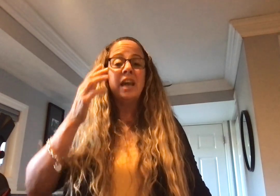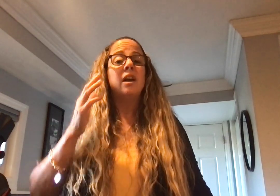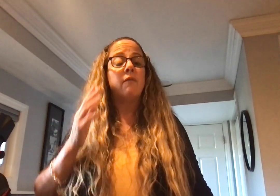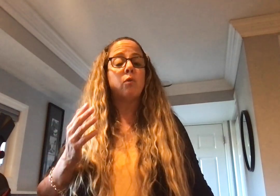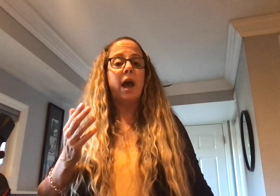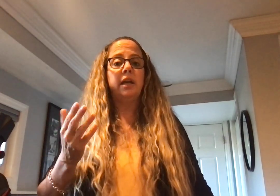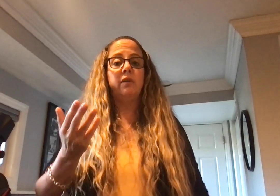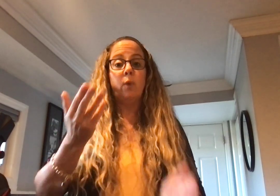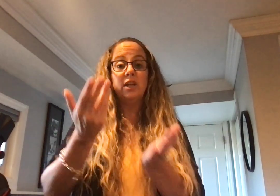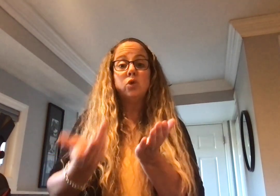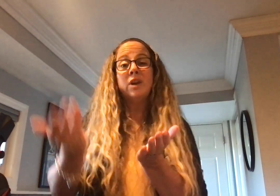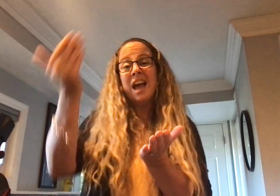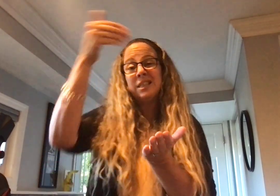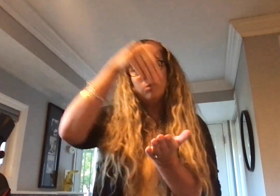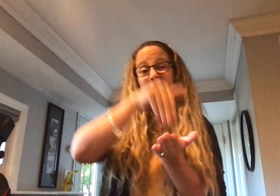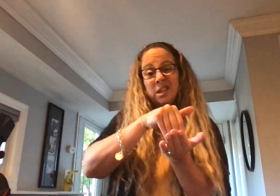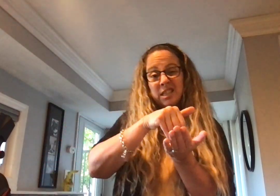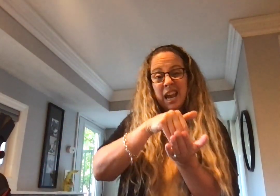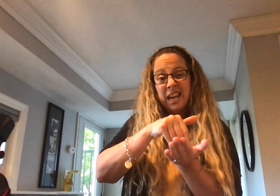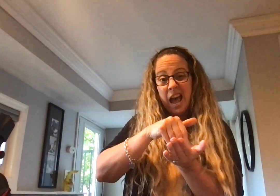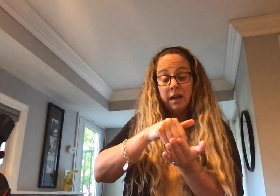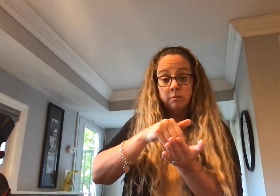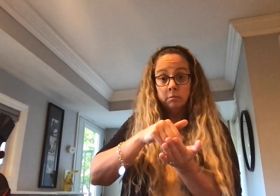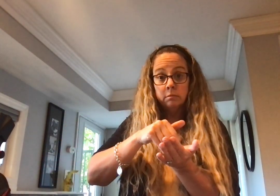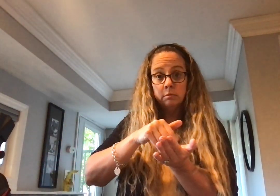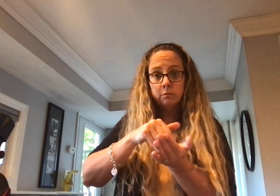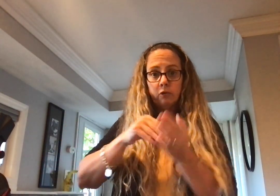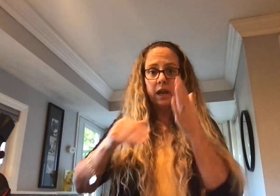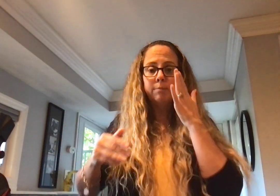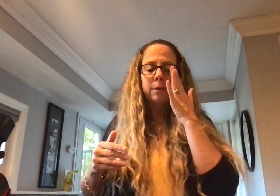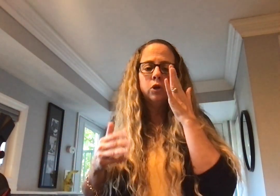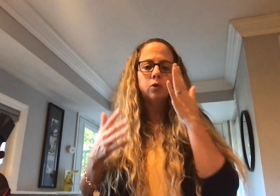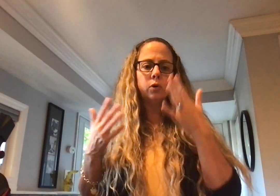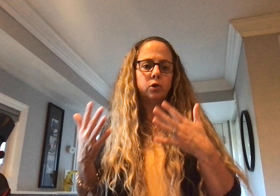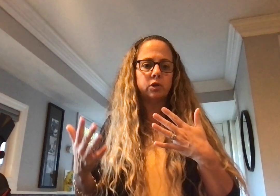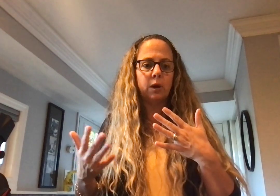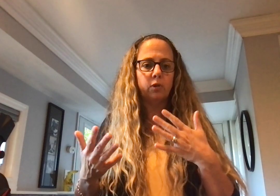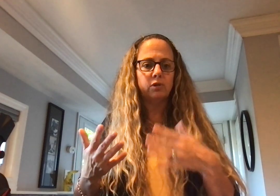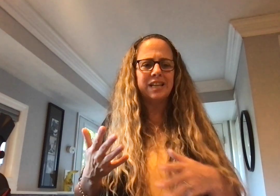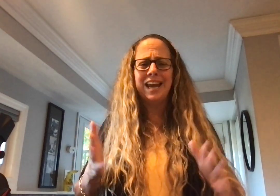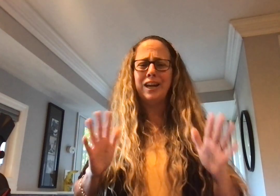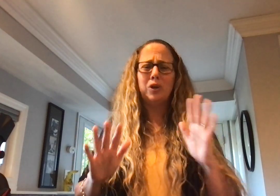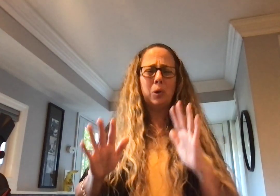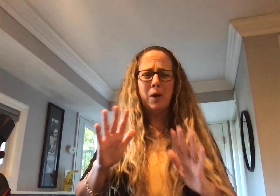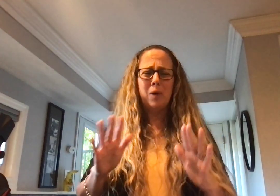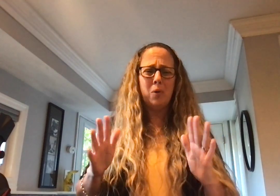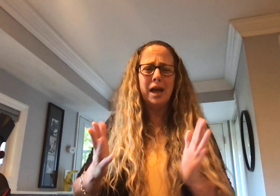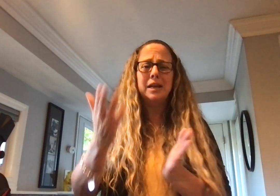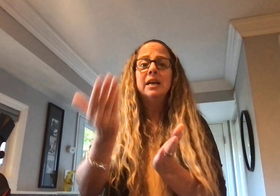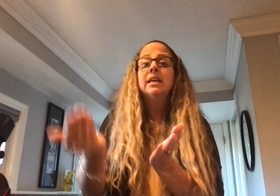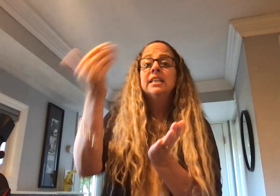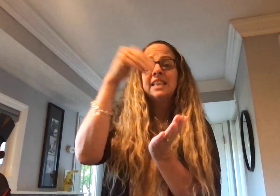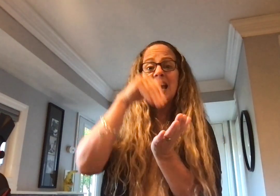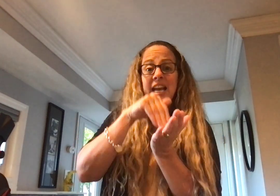it a variety of ways. You could ask someone, say again, right? Maybe you don't understand what they're saying. You're like, wait, what? Say